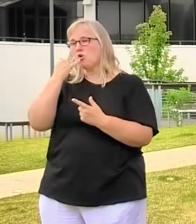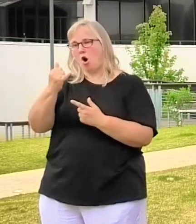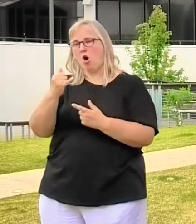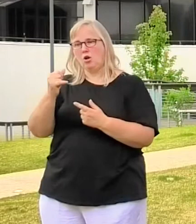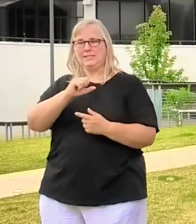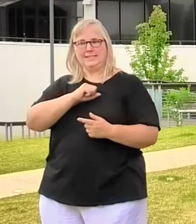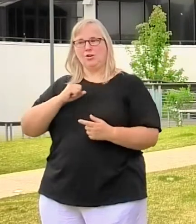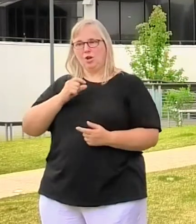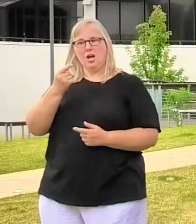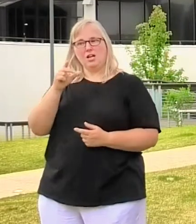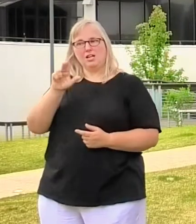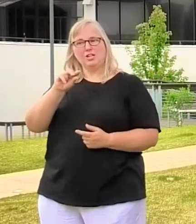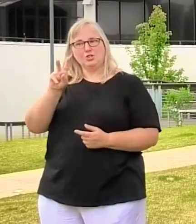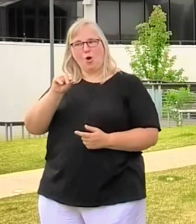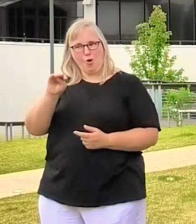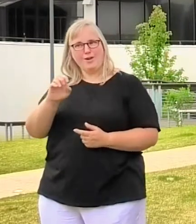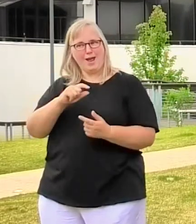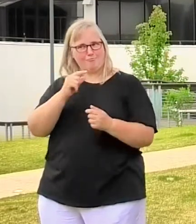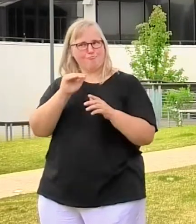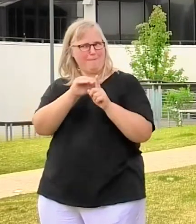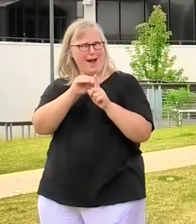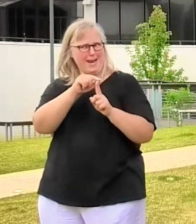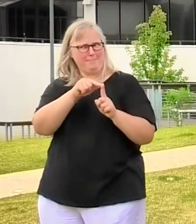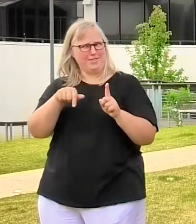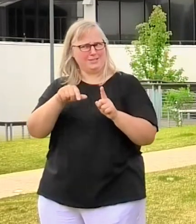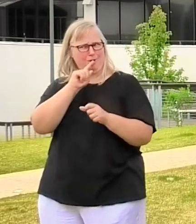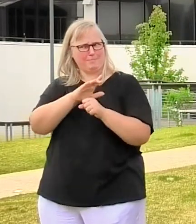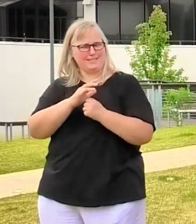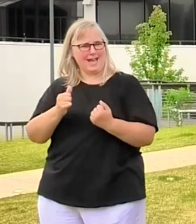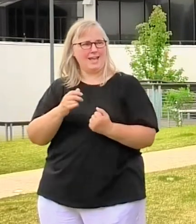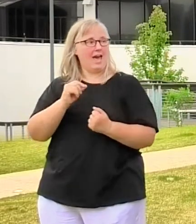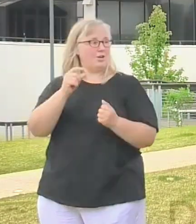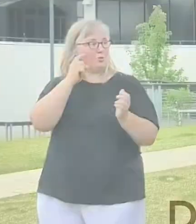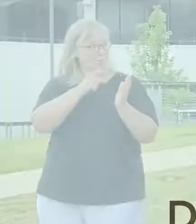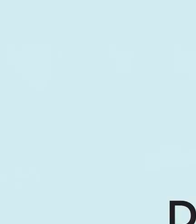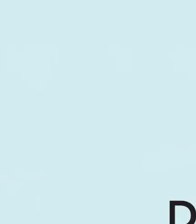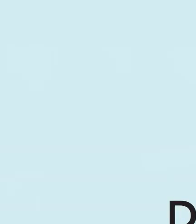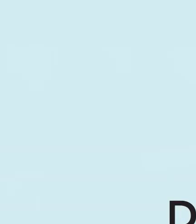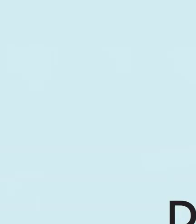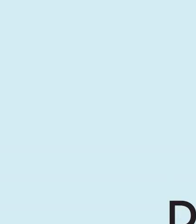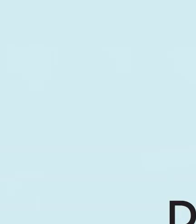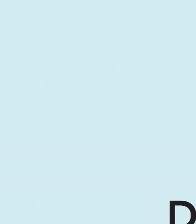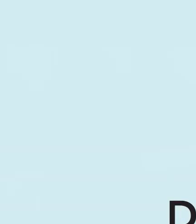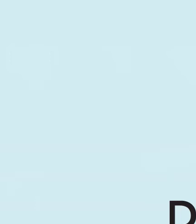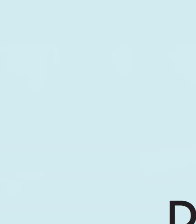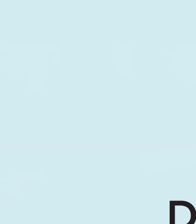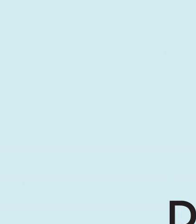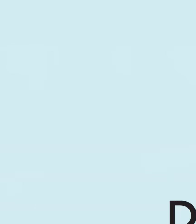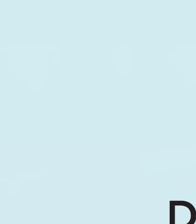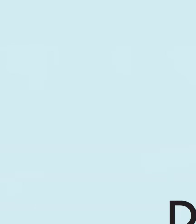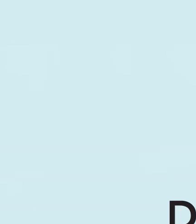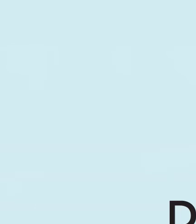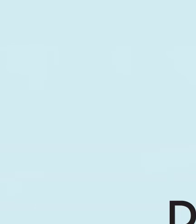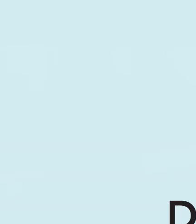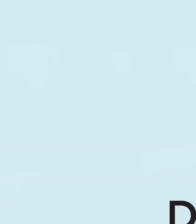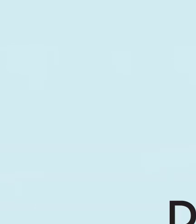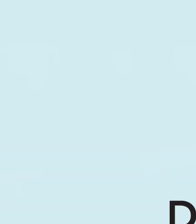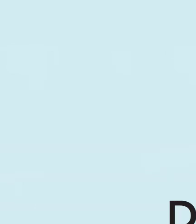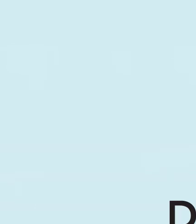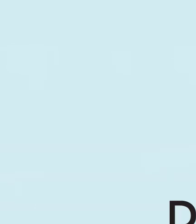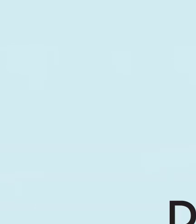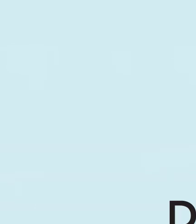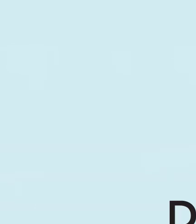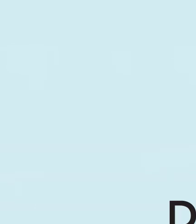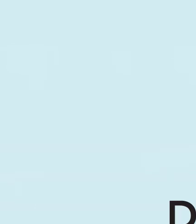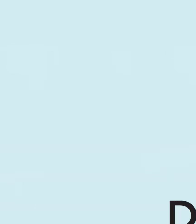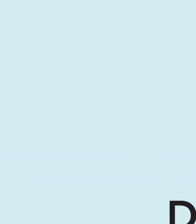remind him of his promise today. And then you'll notice we have these lovely boards over here that we put together, and there's a big QR code in the middle of